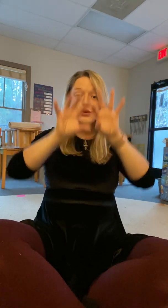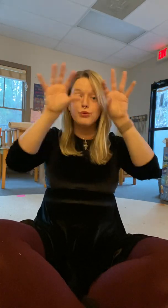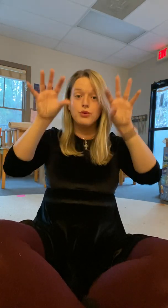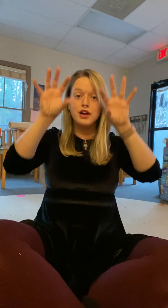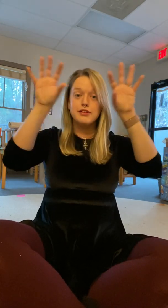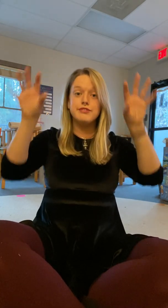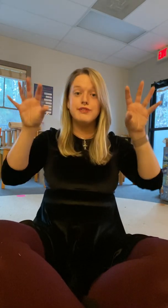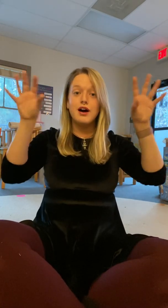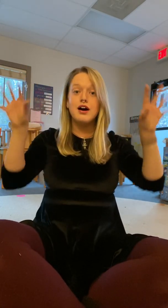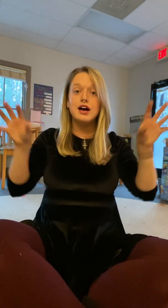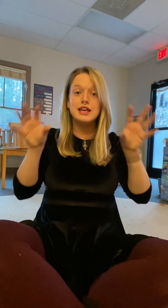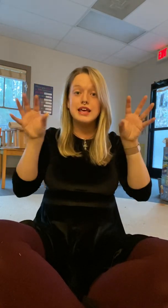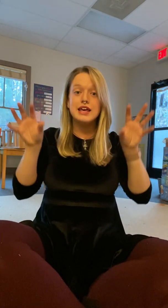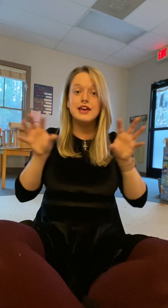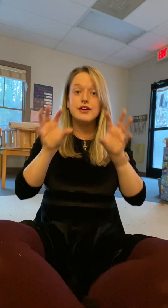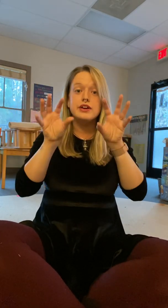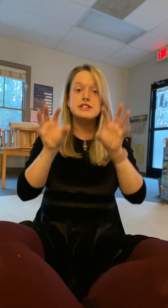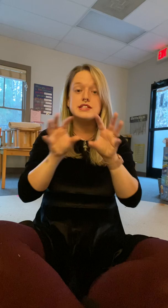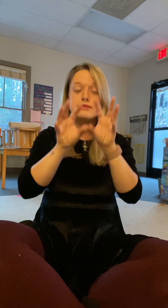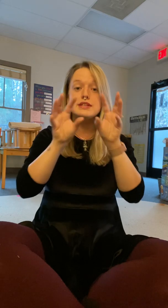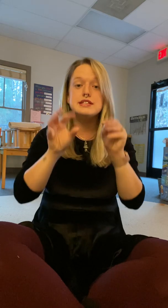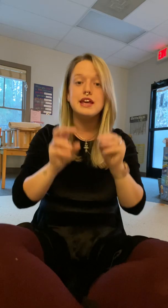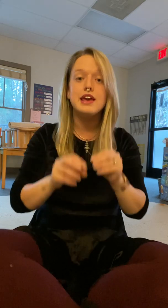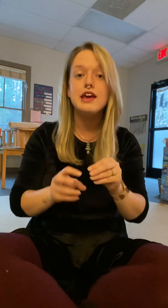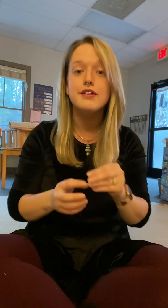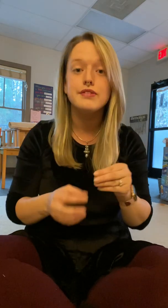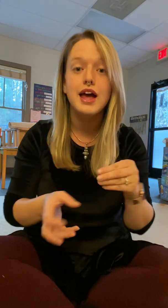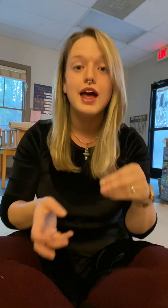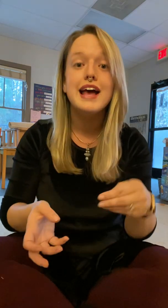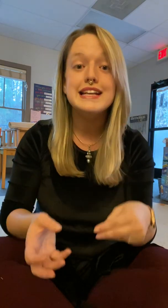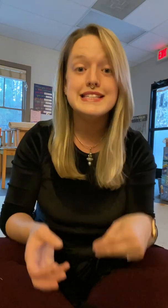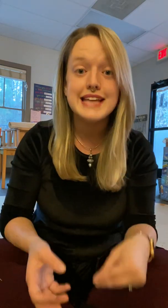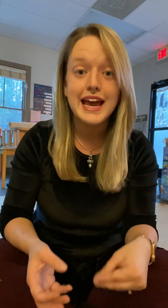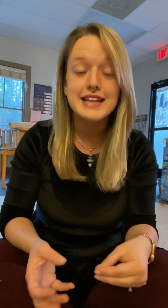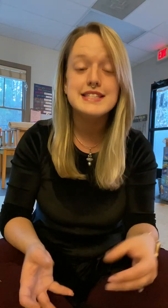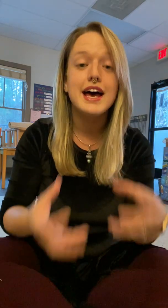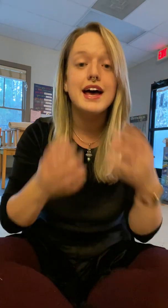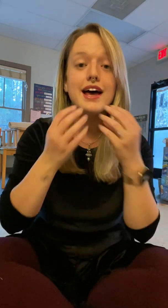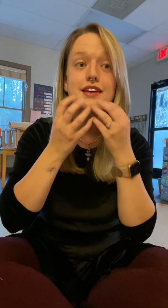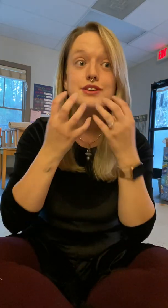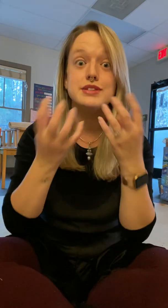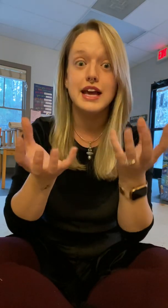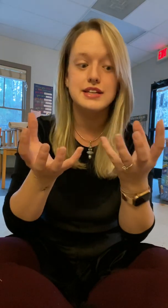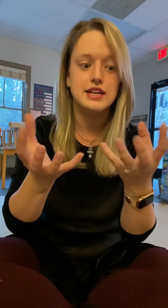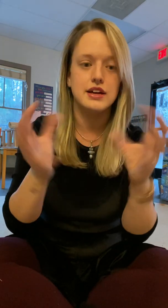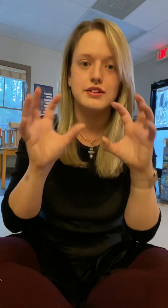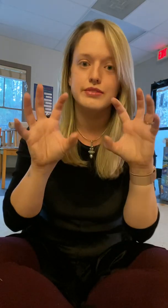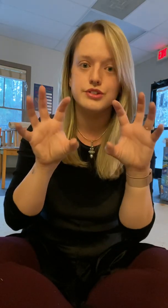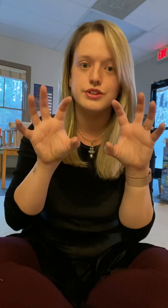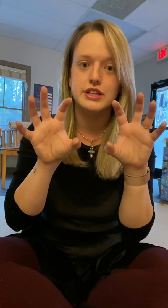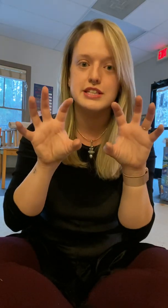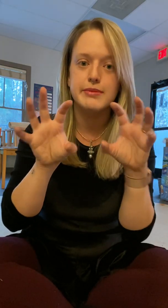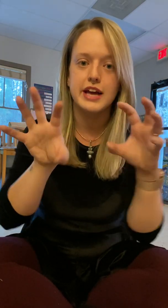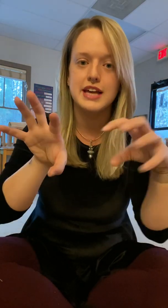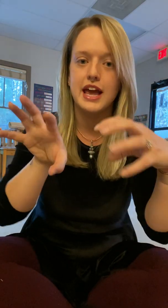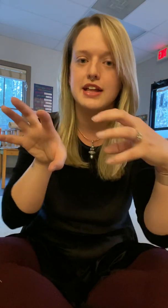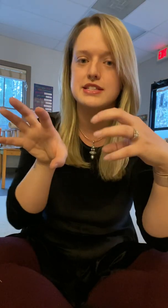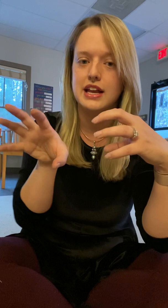Then one foggy Christmas Eve, Santa. So Santa, you're doing the same kinds of hands, kind of like